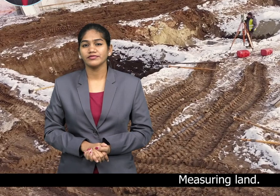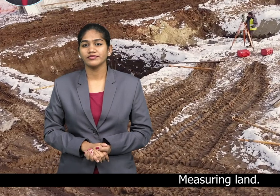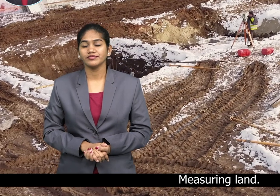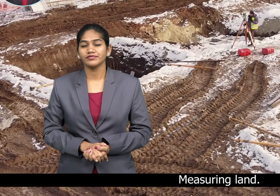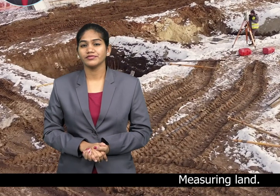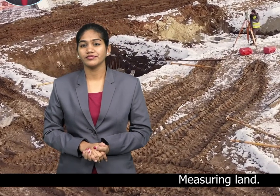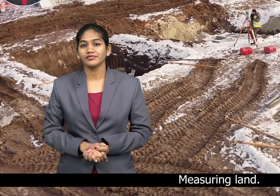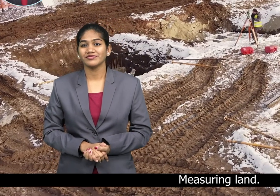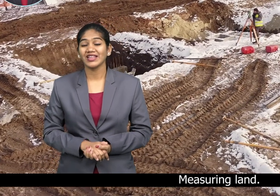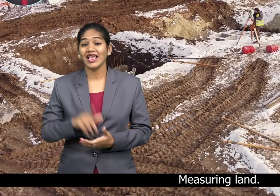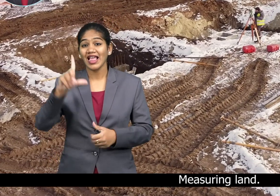Measuring land.